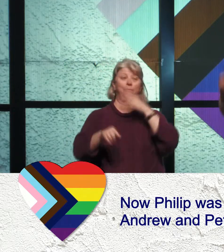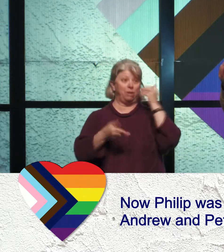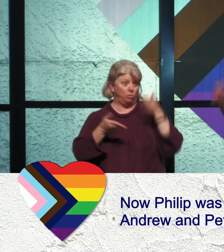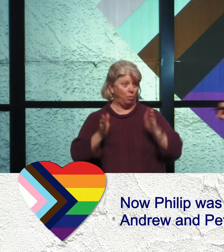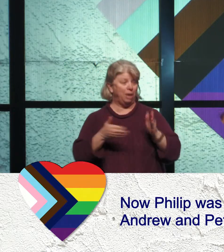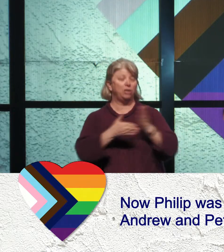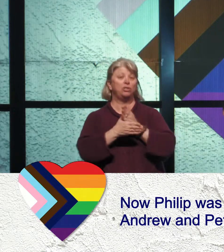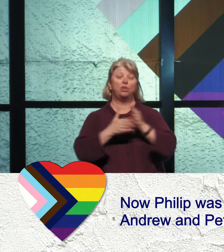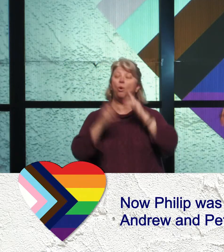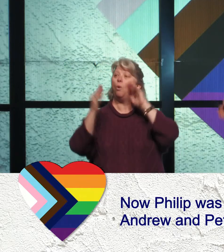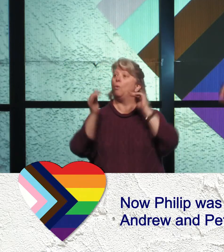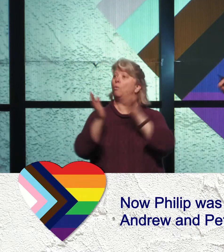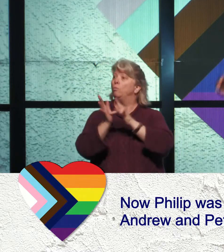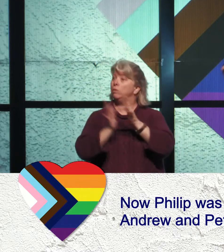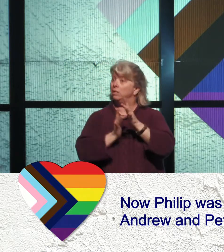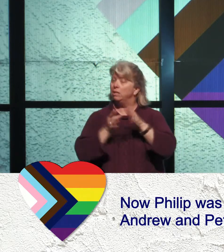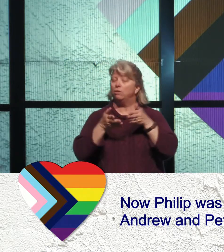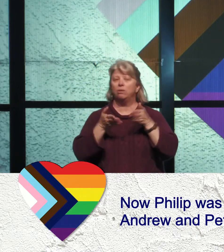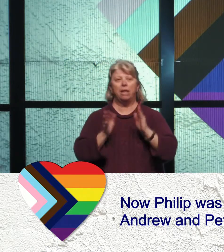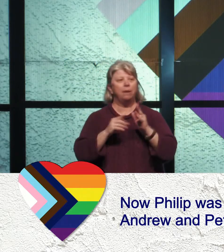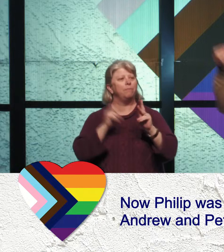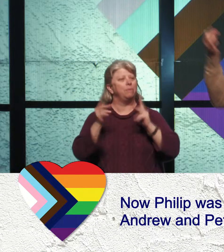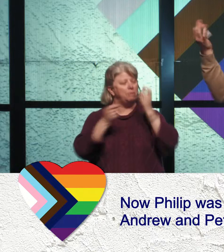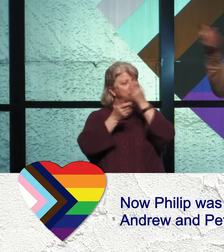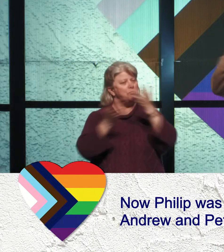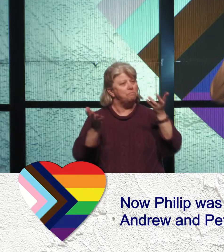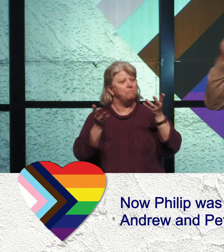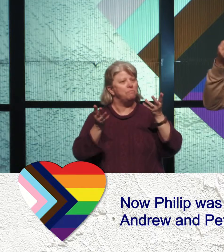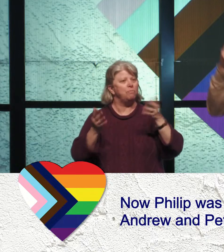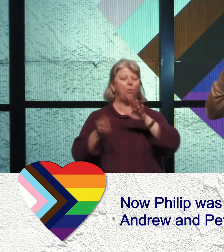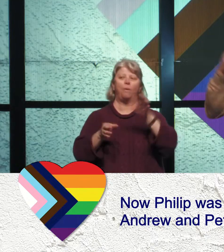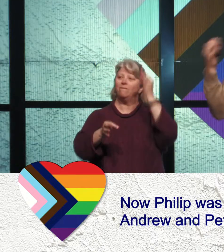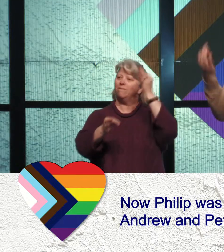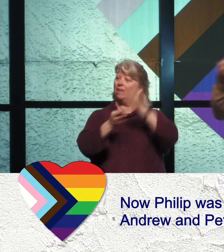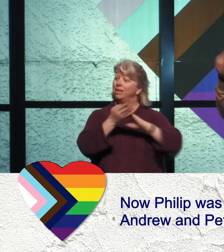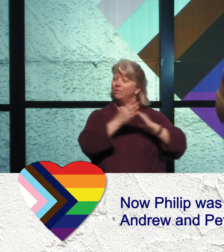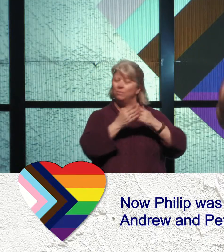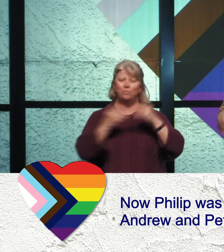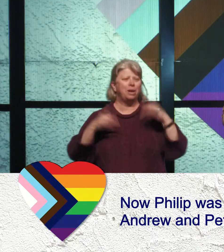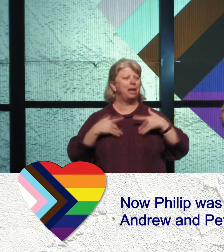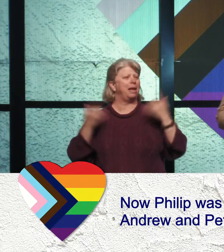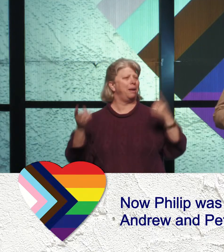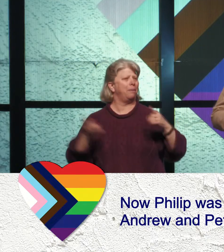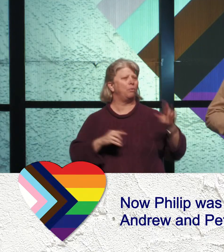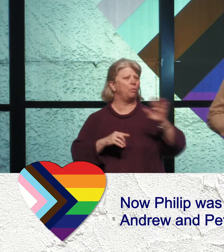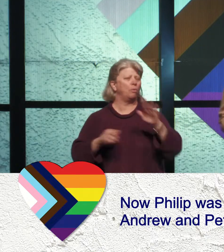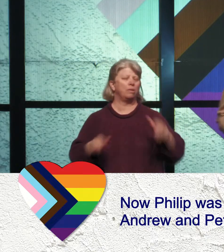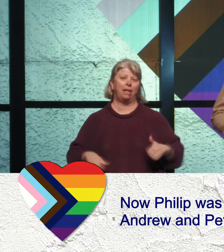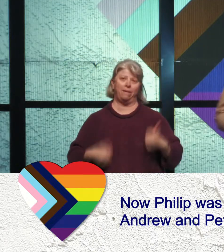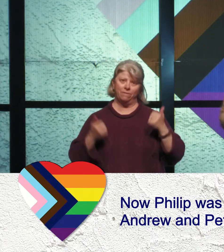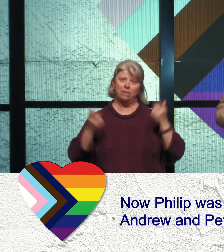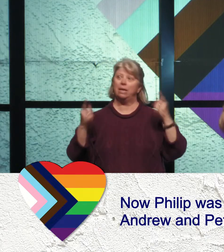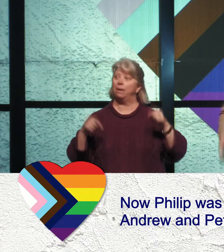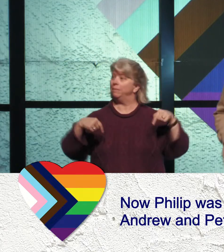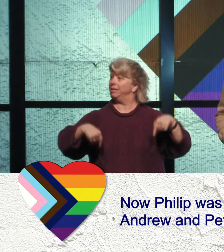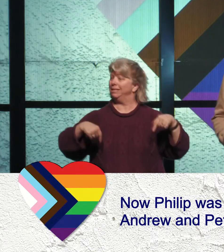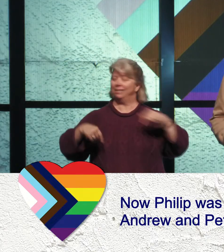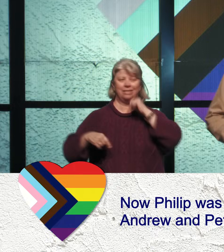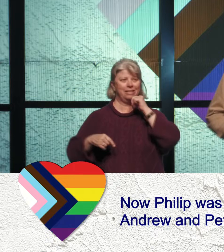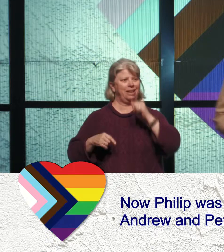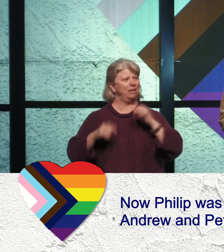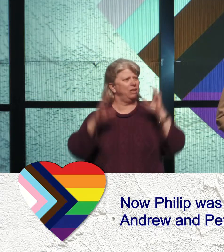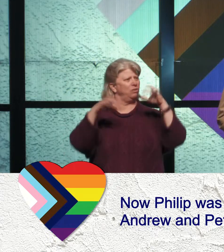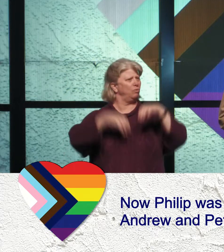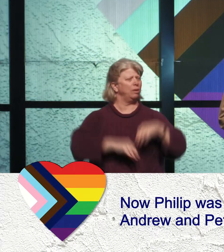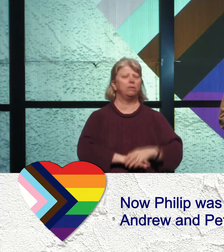way to share the hope of Jesus is by just letting people know what your faith community, what's happening in your own life. That's kind of what's happening here. It's really not that